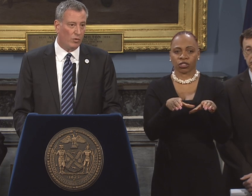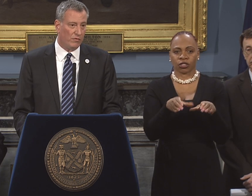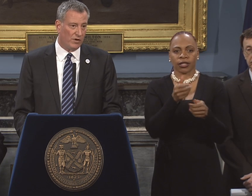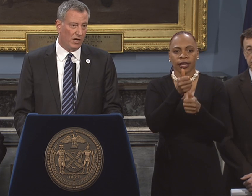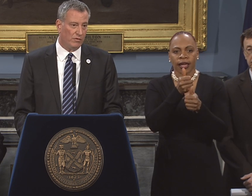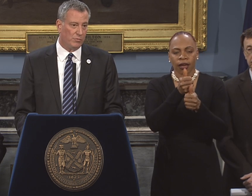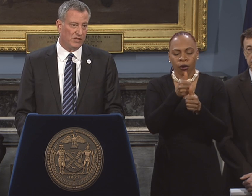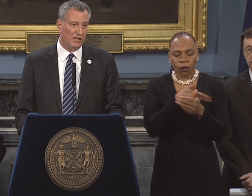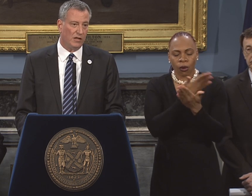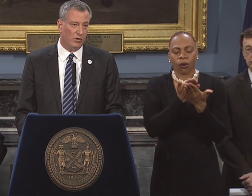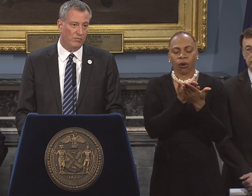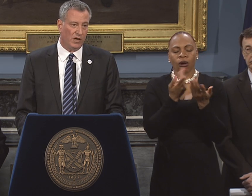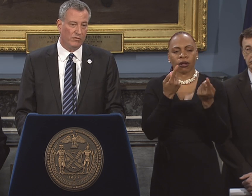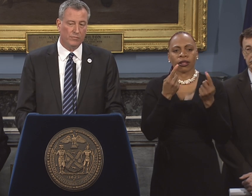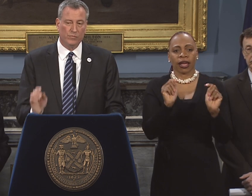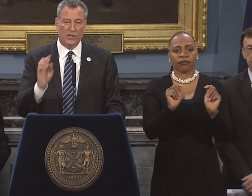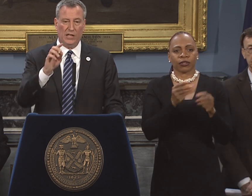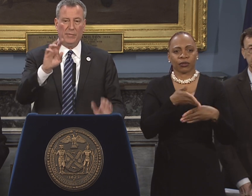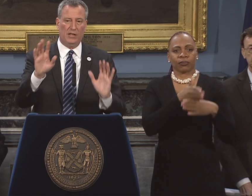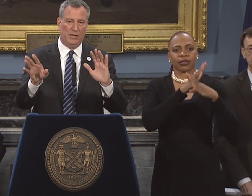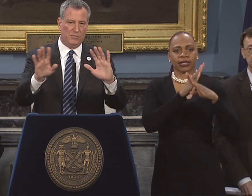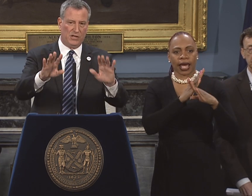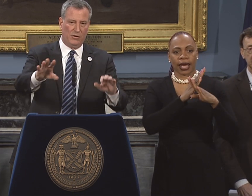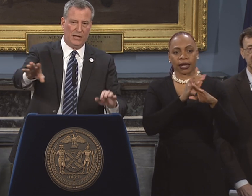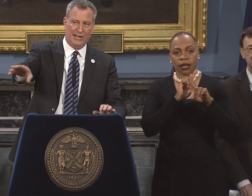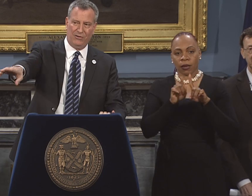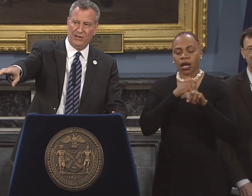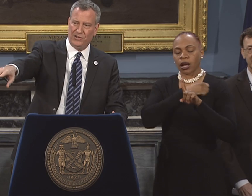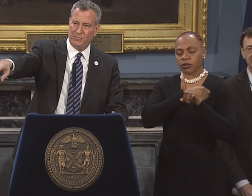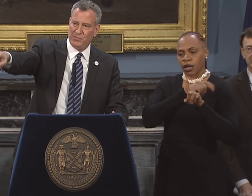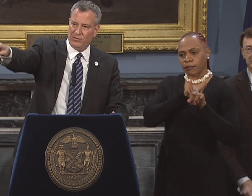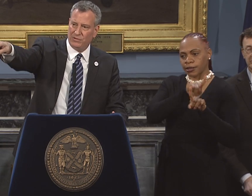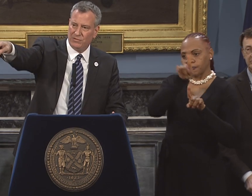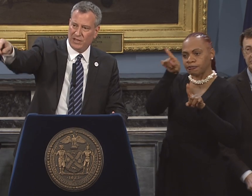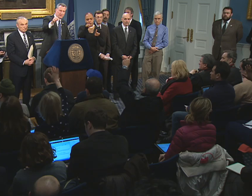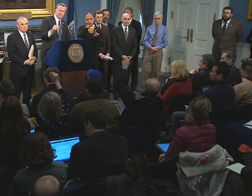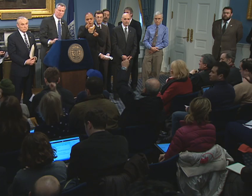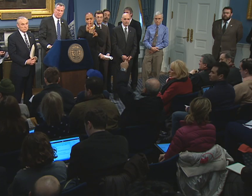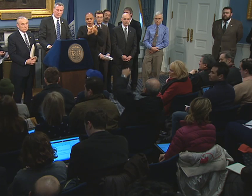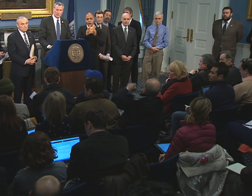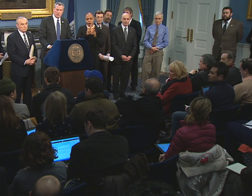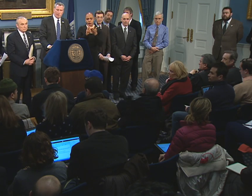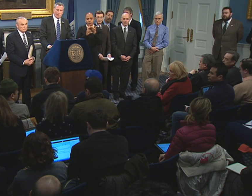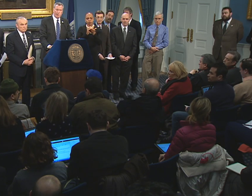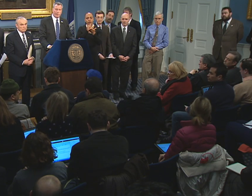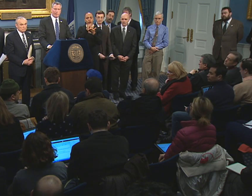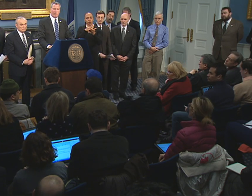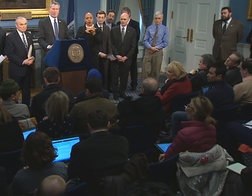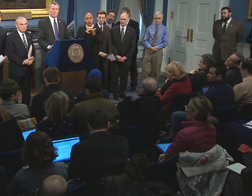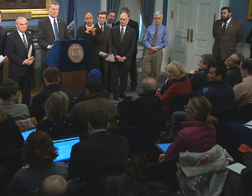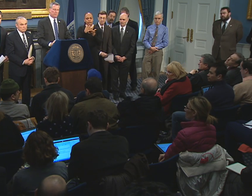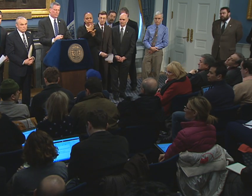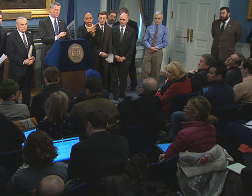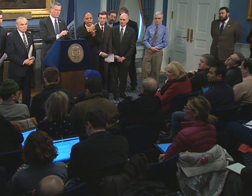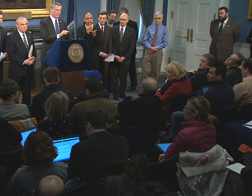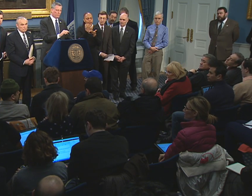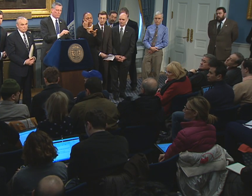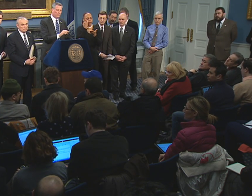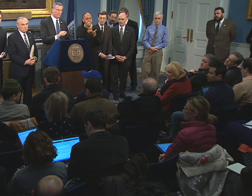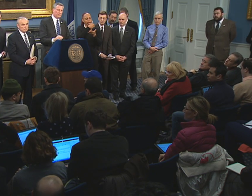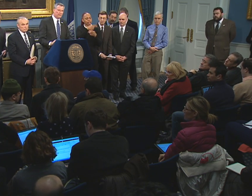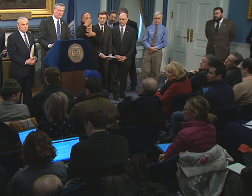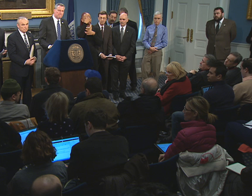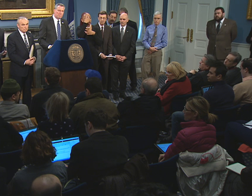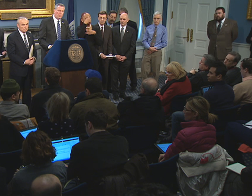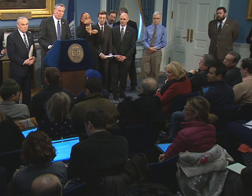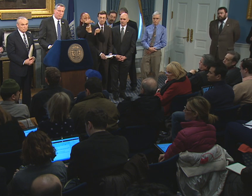save anyone involved and protect anyone involved. Okay, let me, I'm sorry, we got to get around to other people. Kate. Is there any thought thought about going